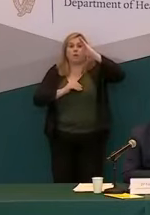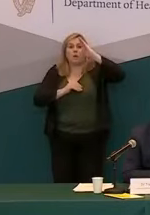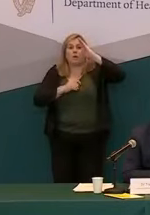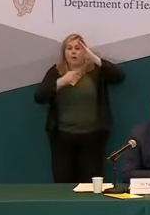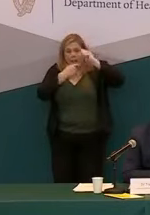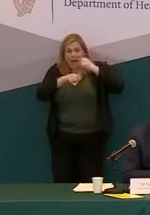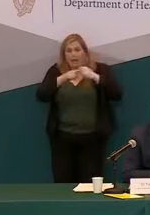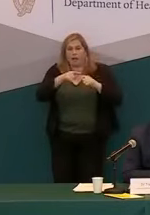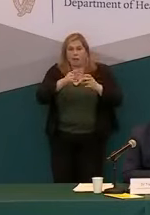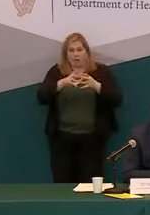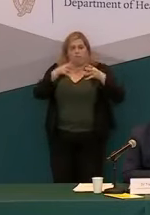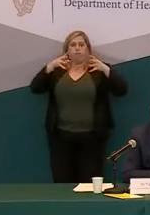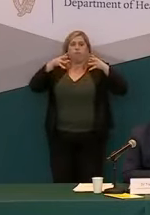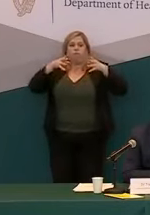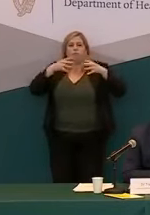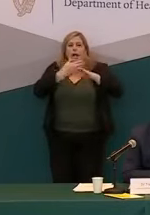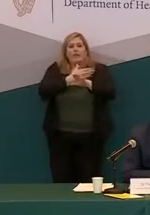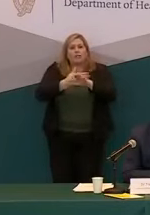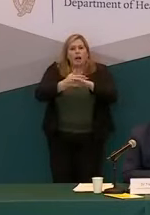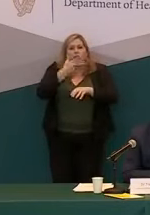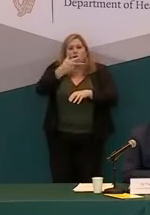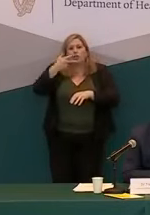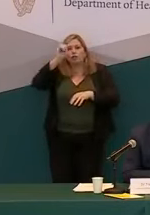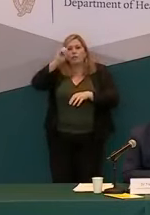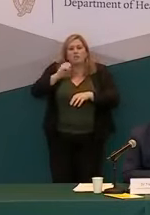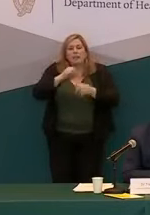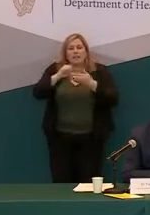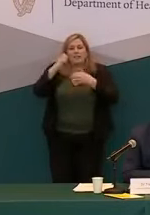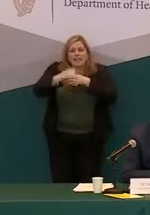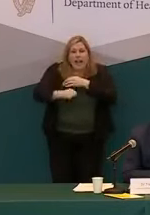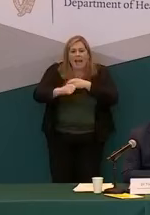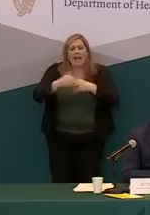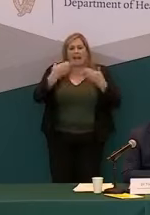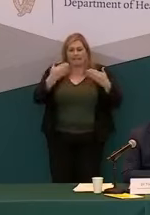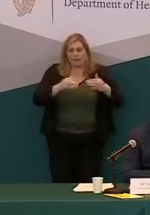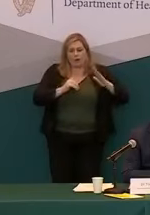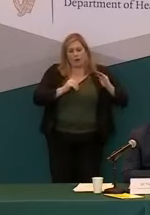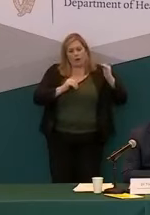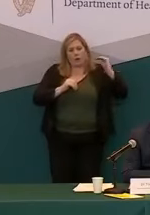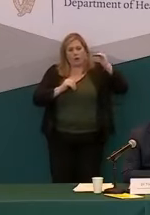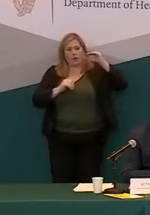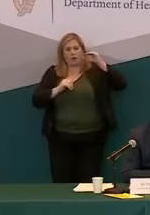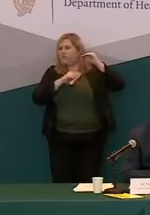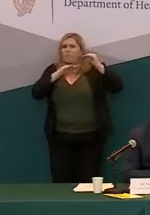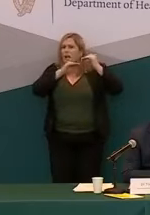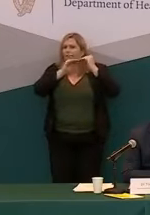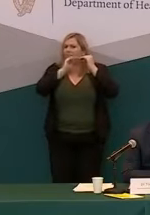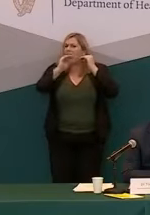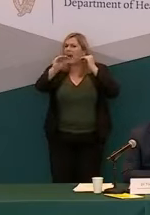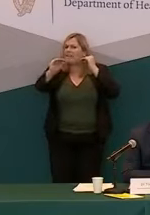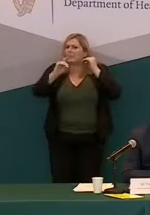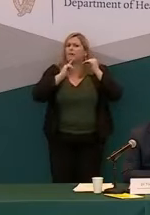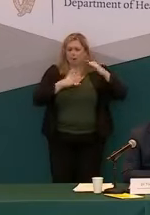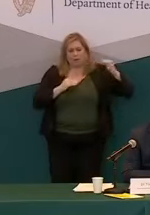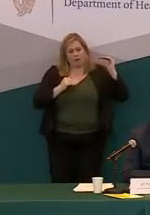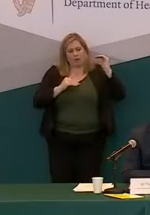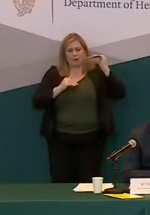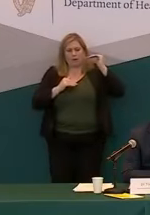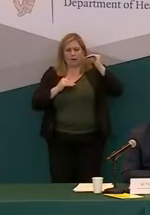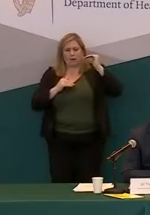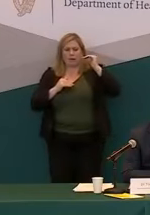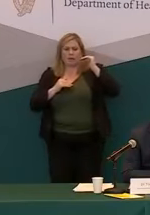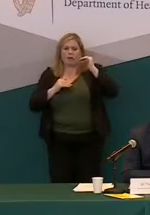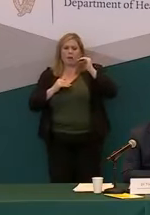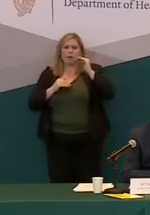about 33% per day. And now you'll see this, that's not flat, but it's very much less, that there's a